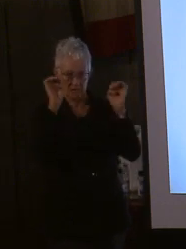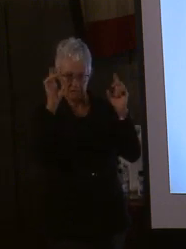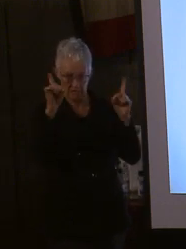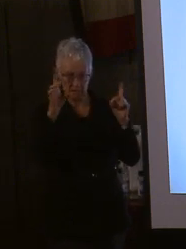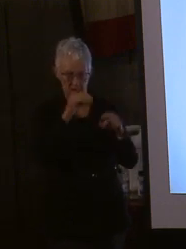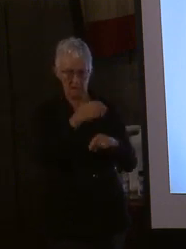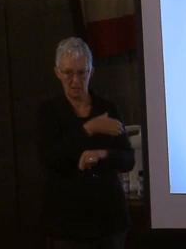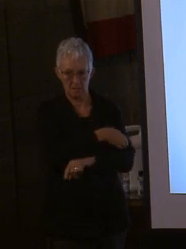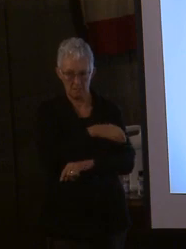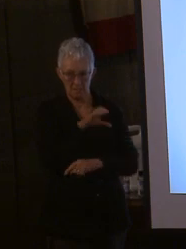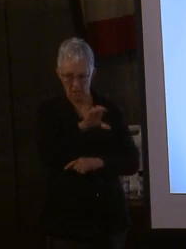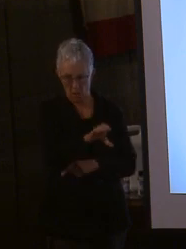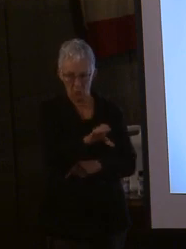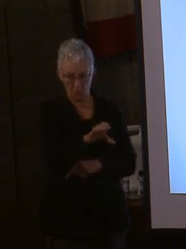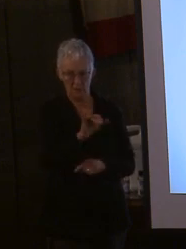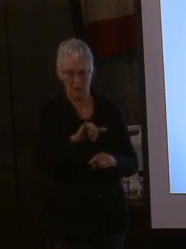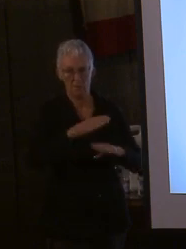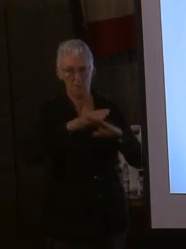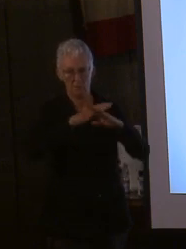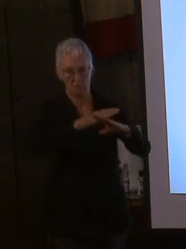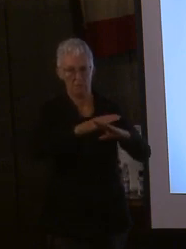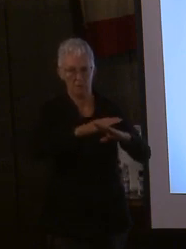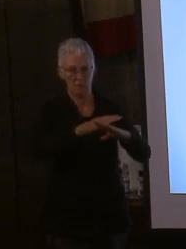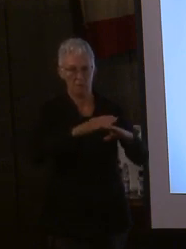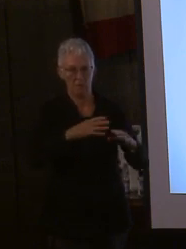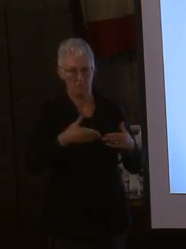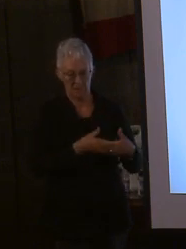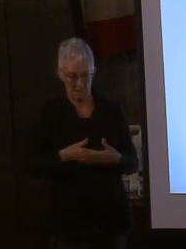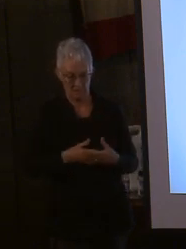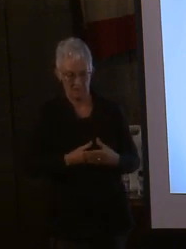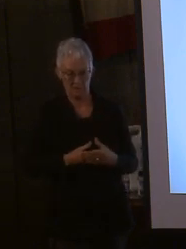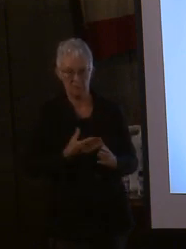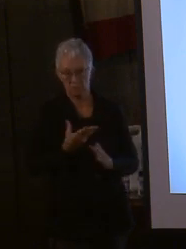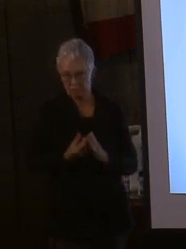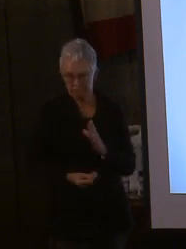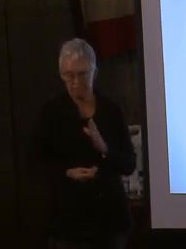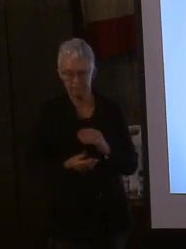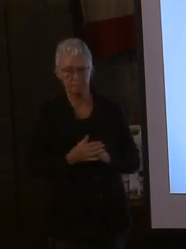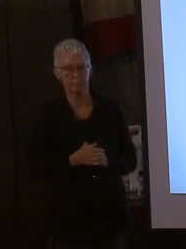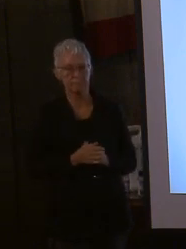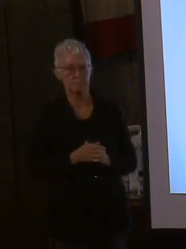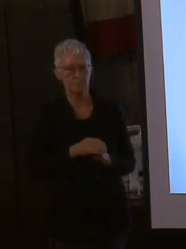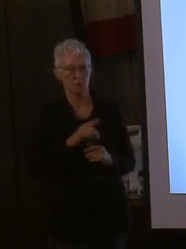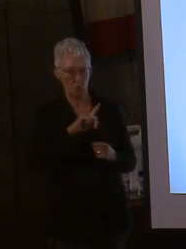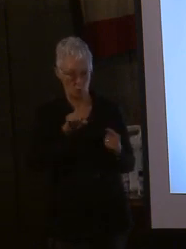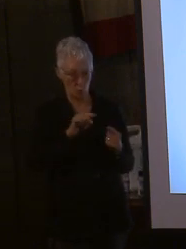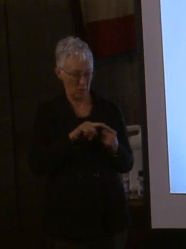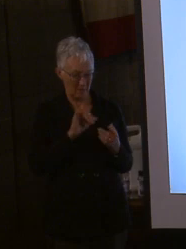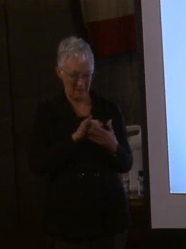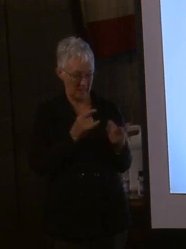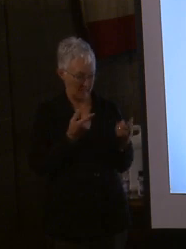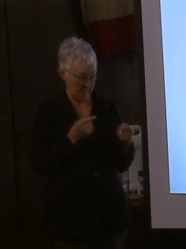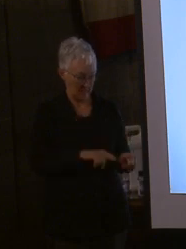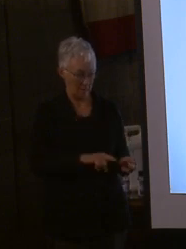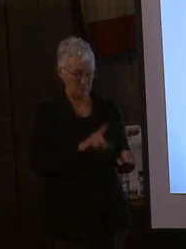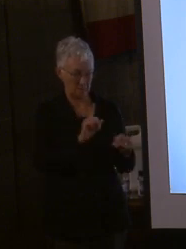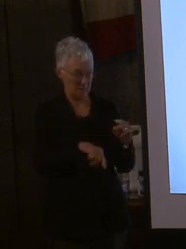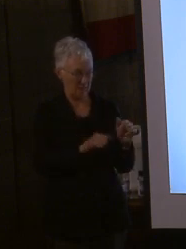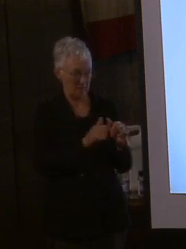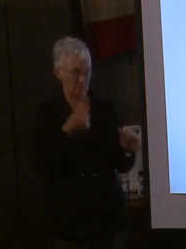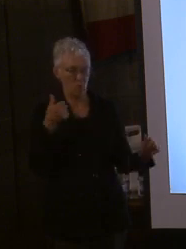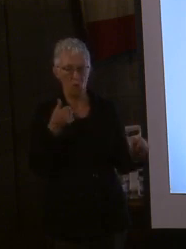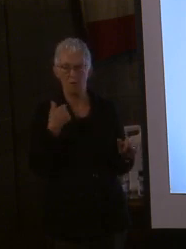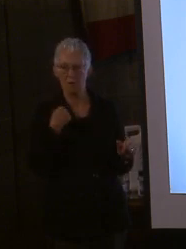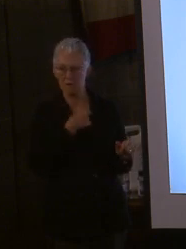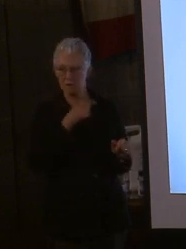may prevent pregnancy and infant loss when it is possible. When pregnancy and infant loss is inevitable, help ensure